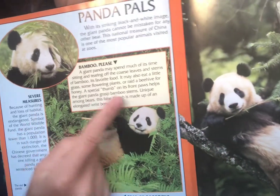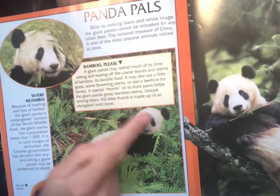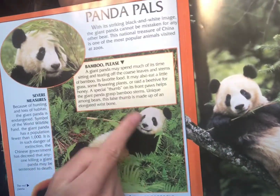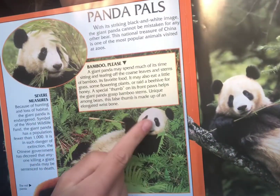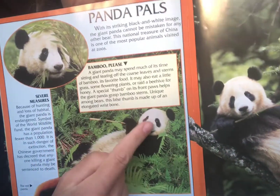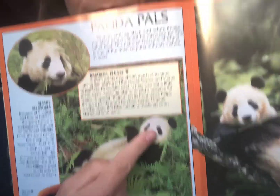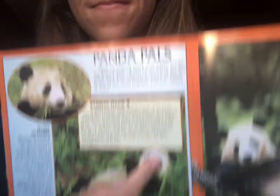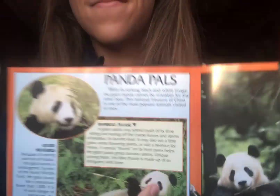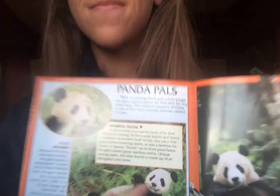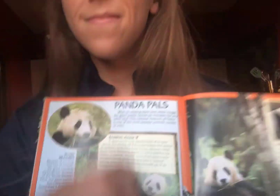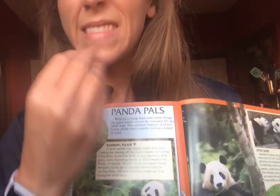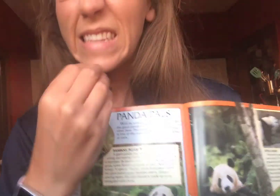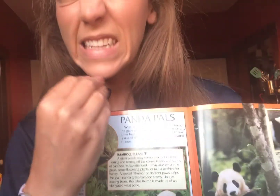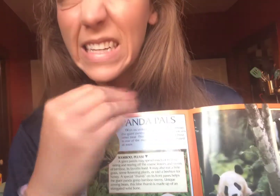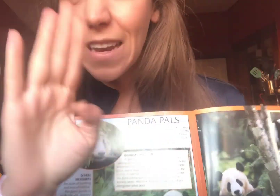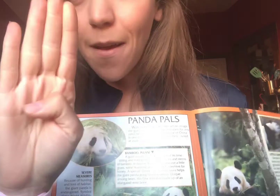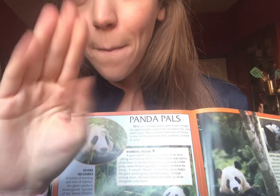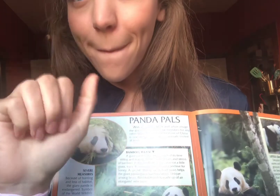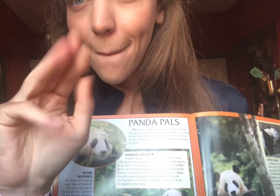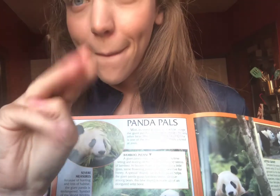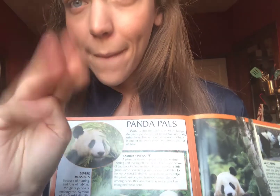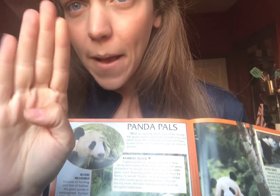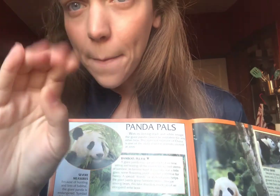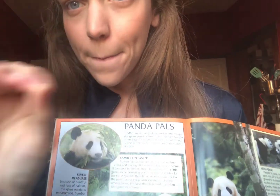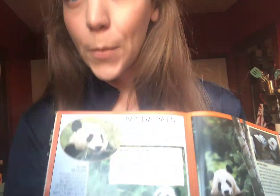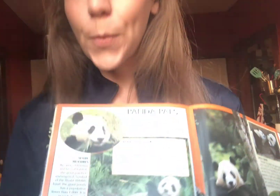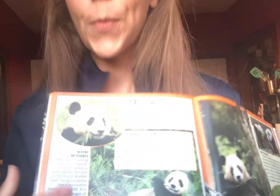So here are some pandas eating bamboo.